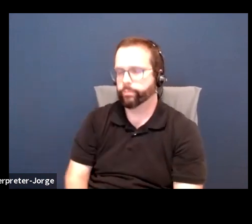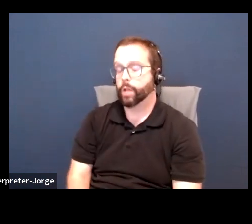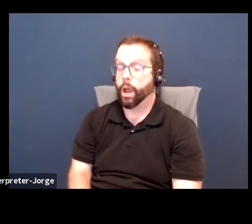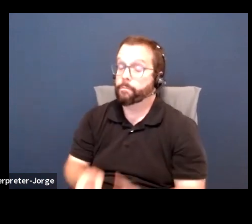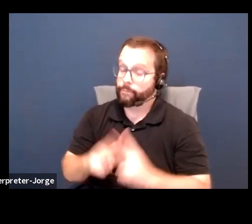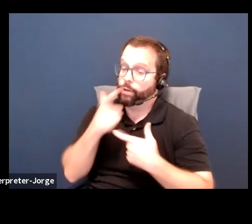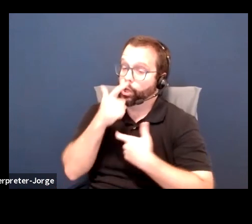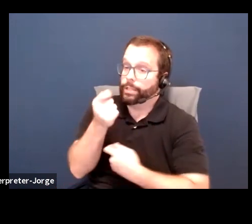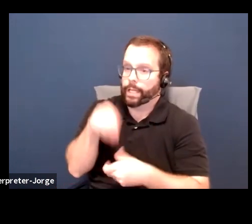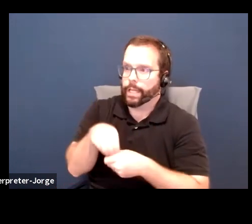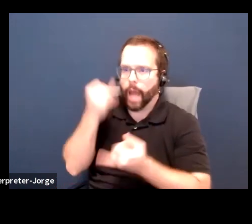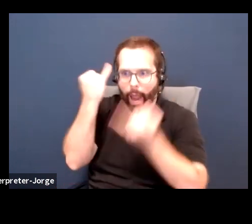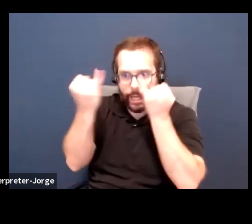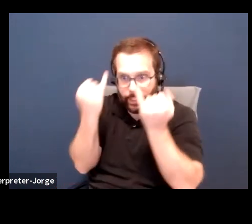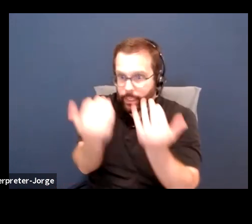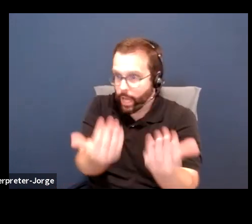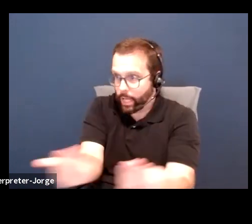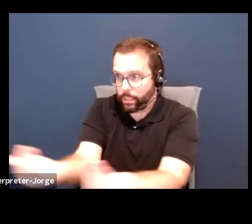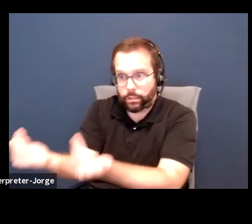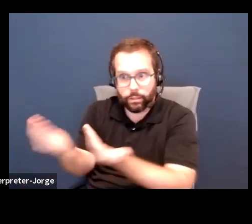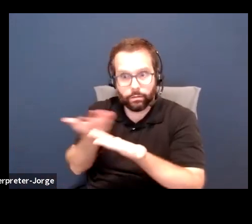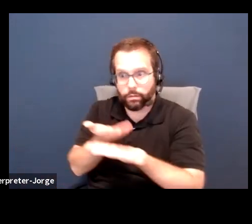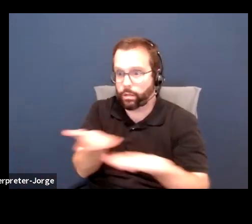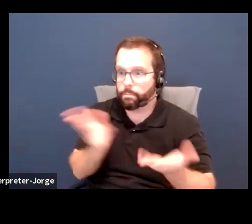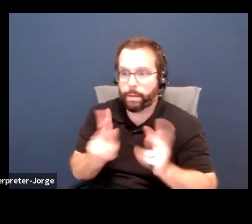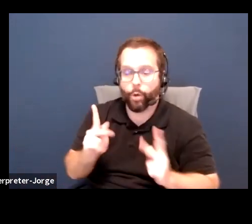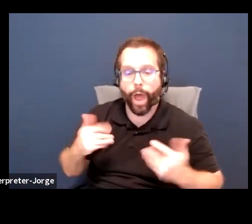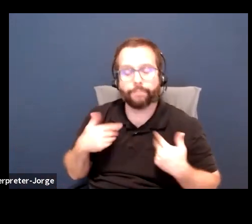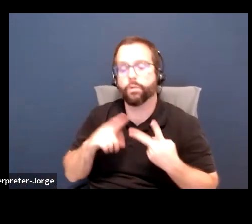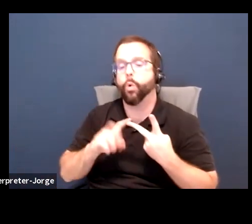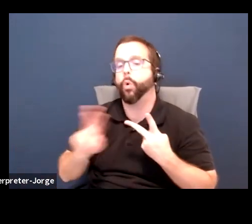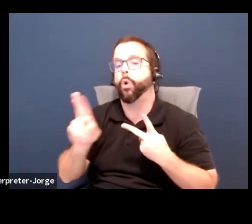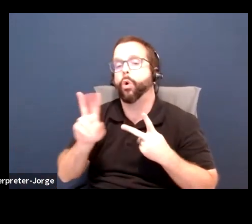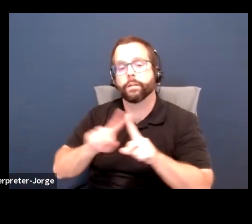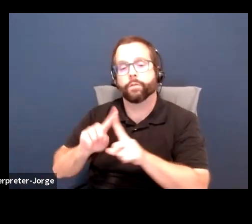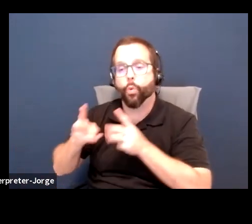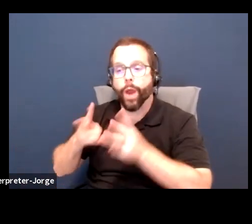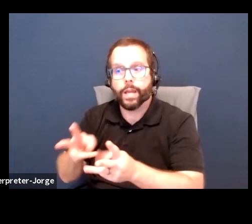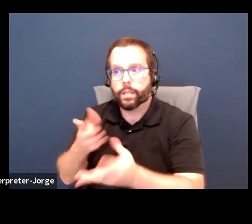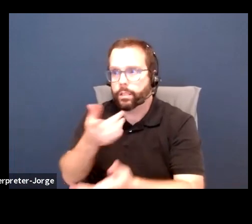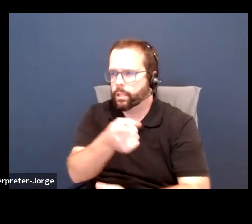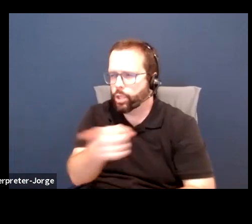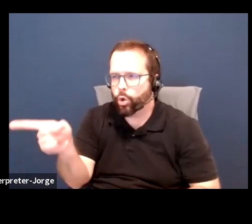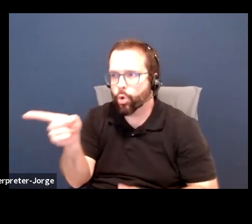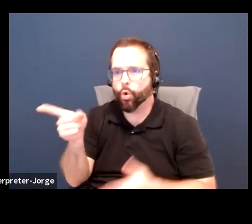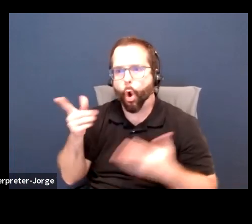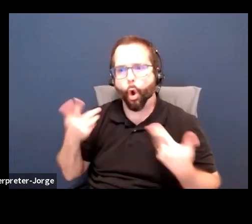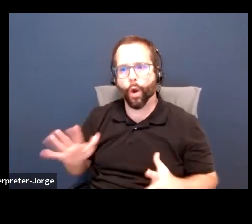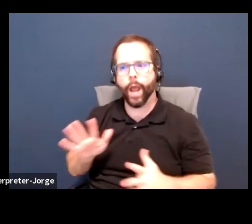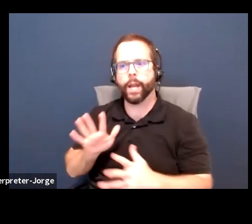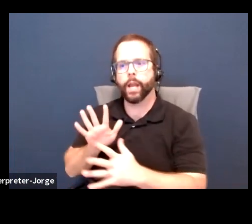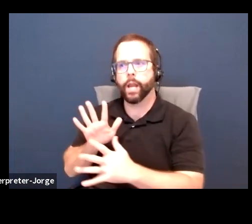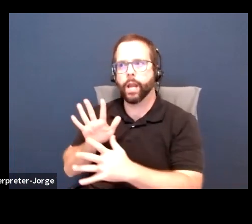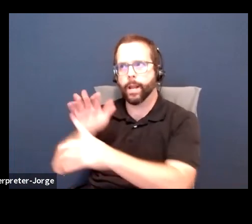in ideas that people have, or ways that you have inserted in your states, working